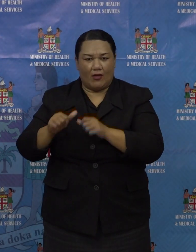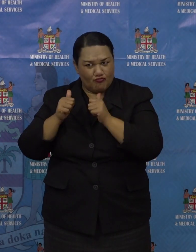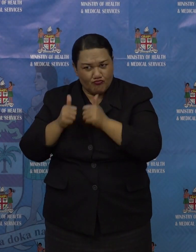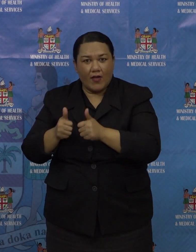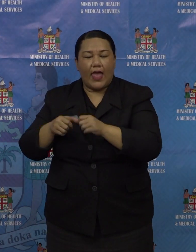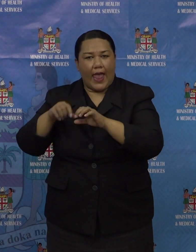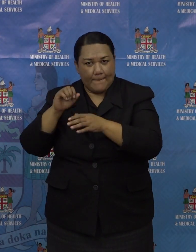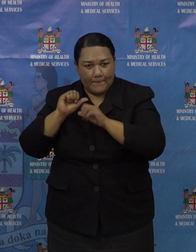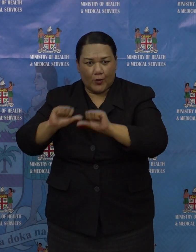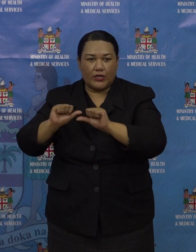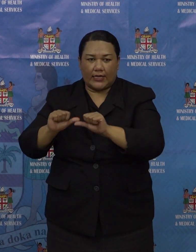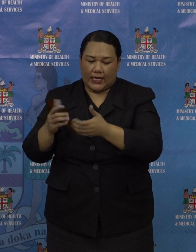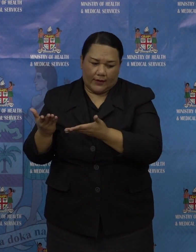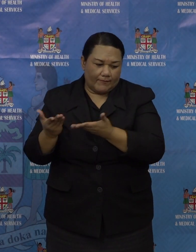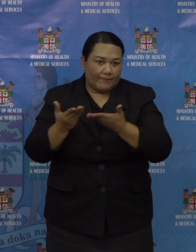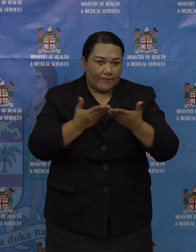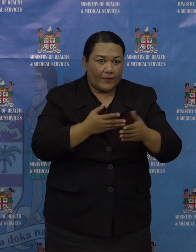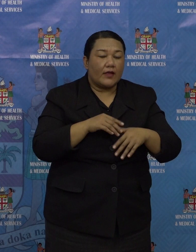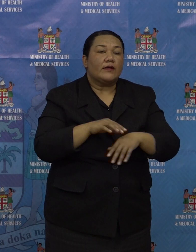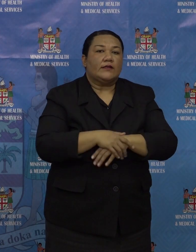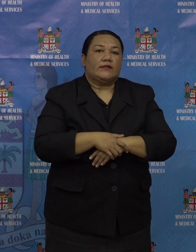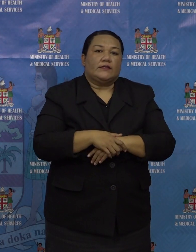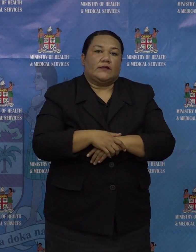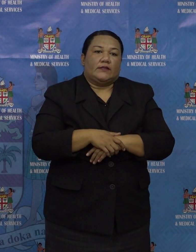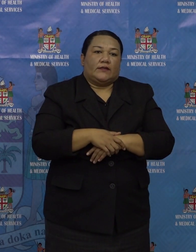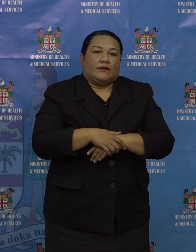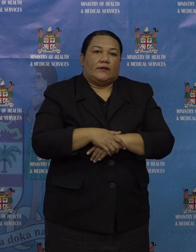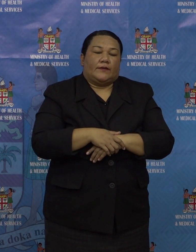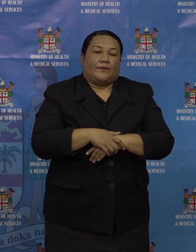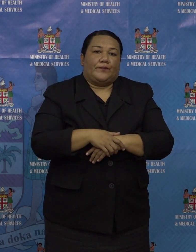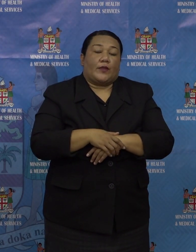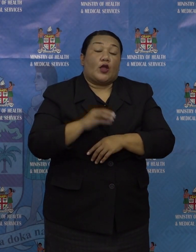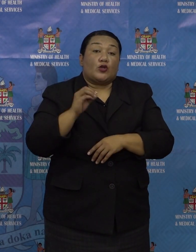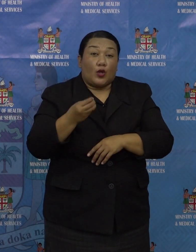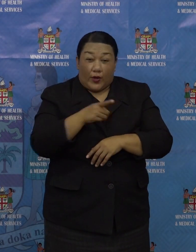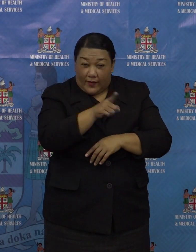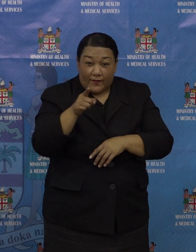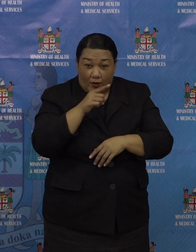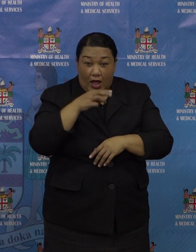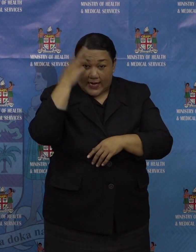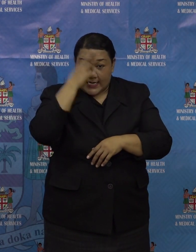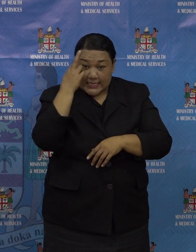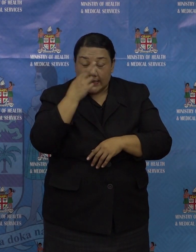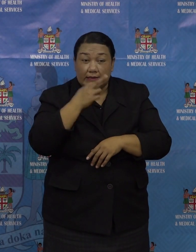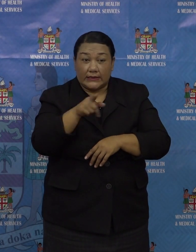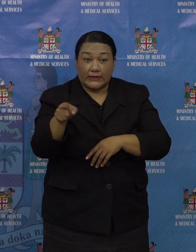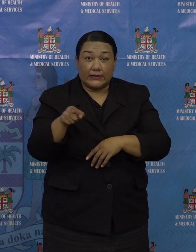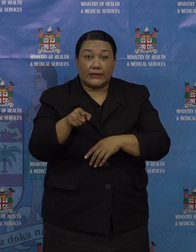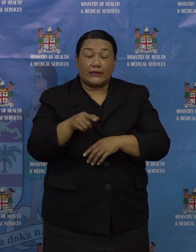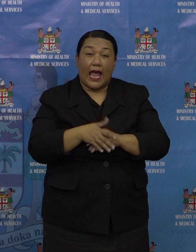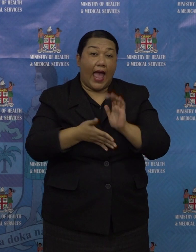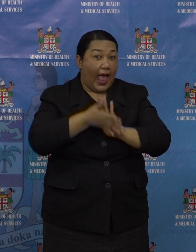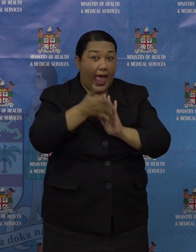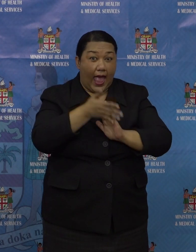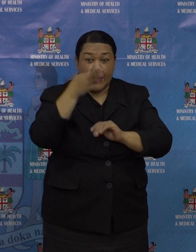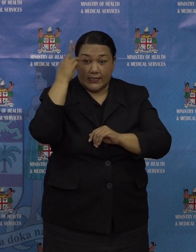deaths. So if you are at risk of severe COVID-19 disease, that means if